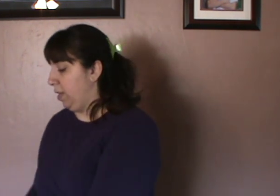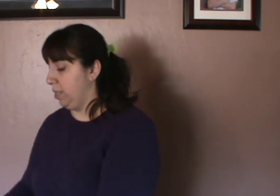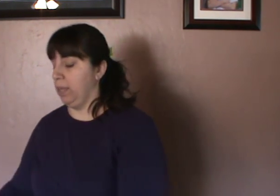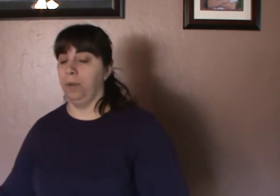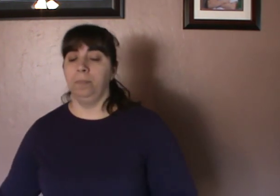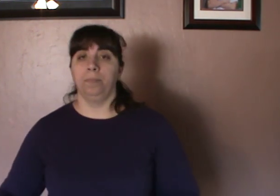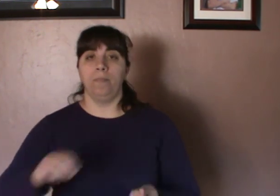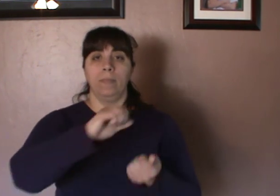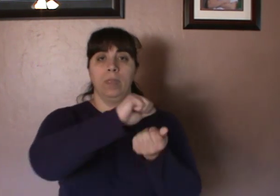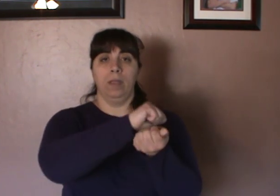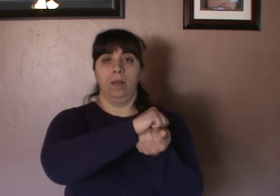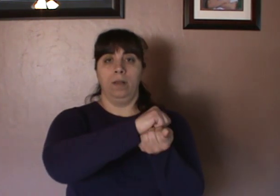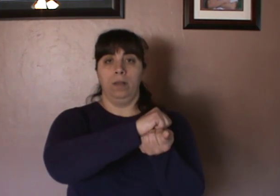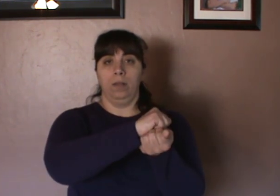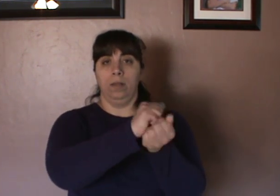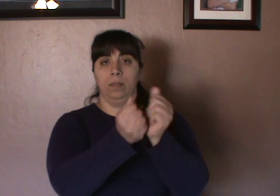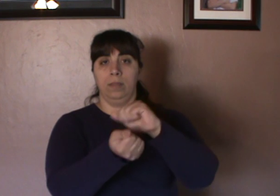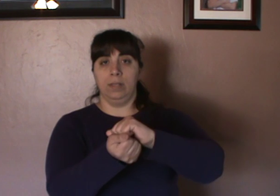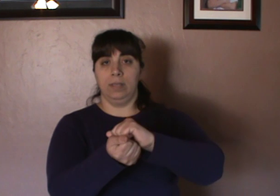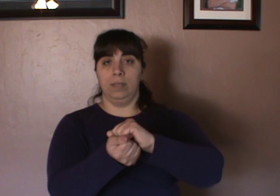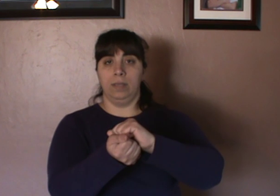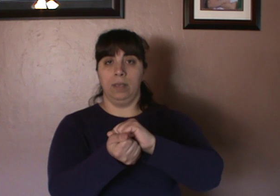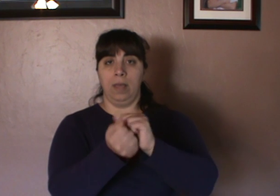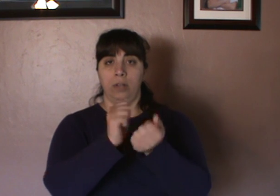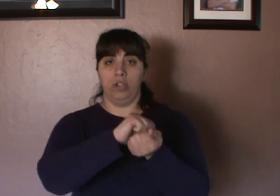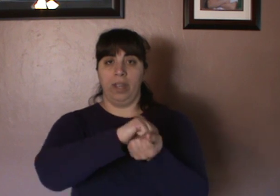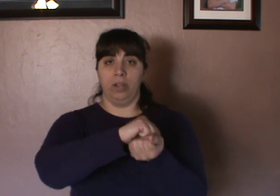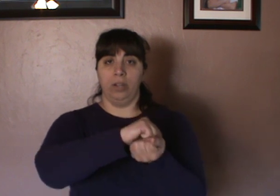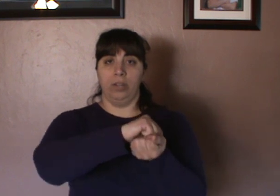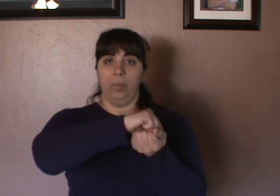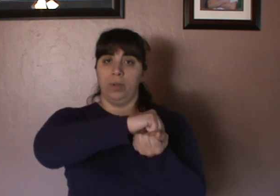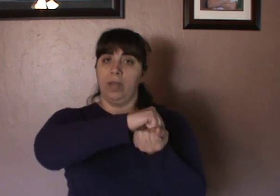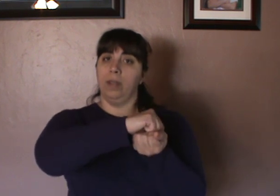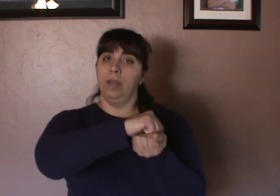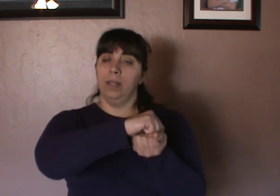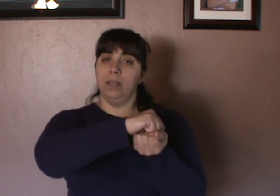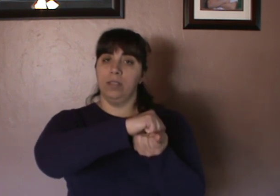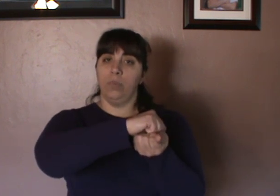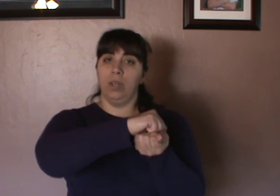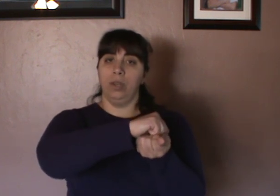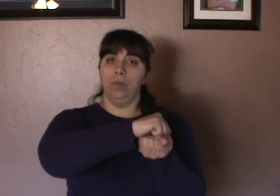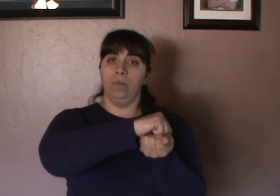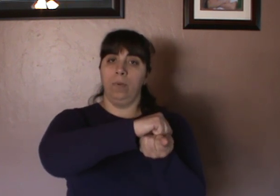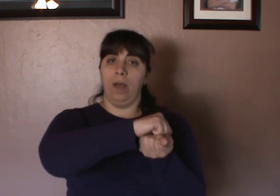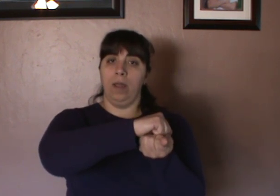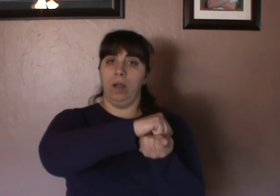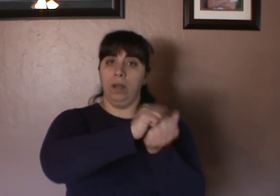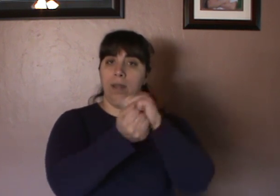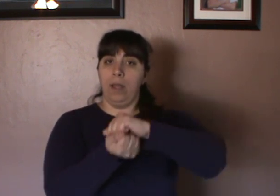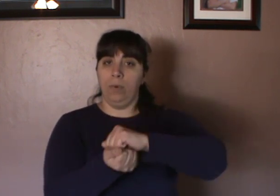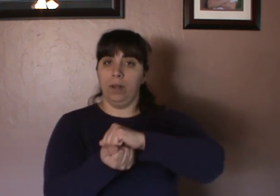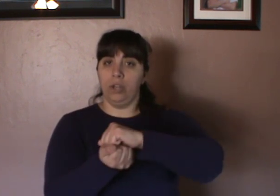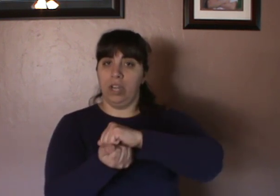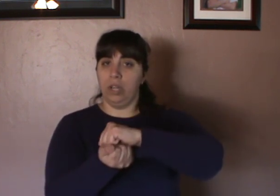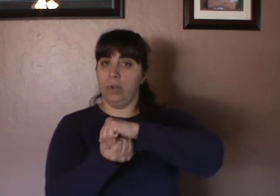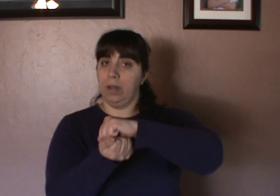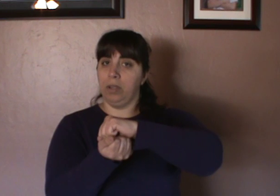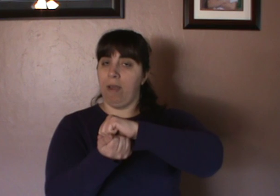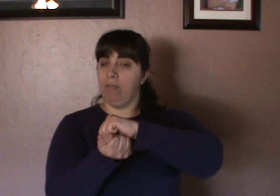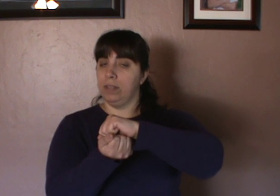So this is that change. So pretend this is what you had on, and now we're gonna change you, and now you have this on